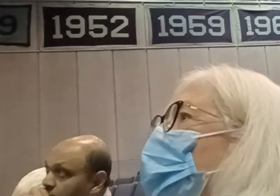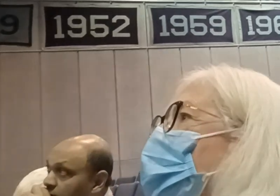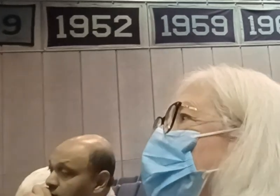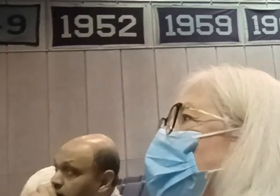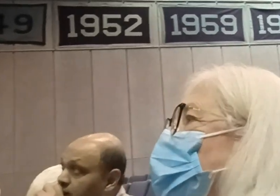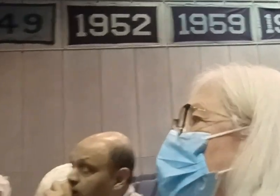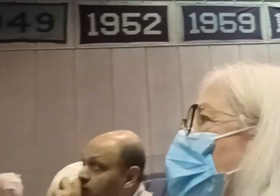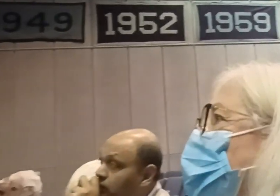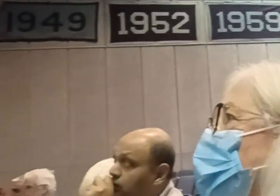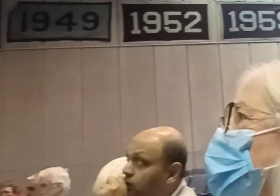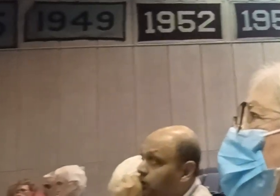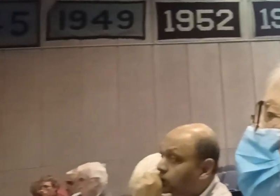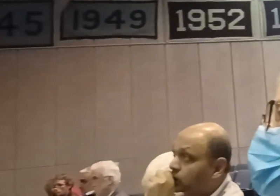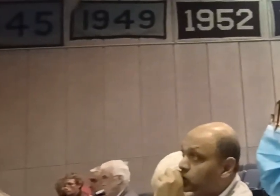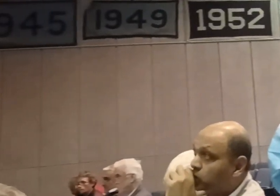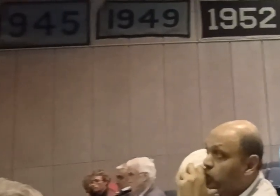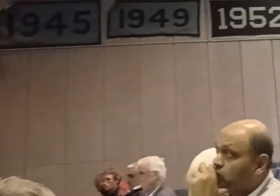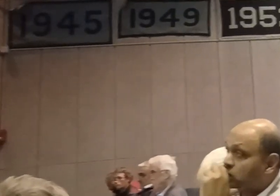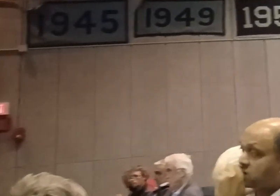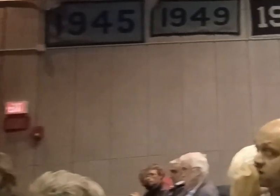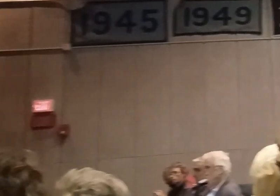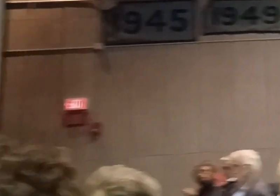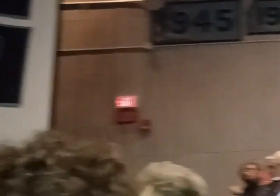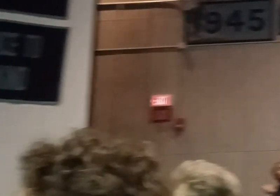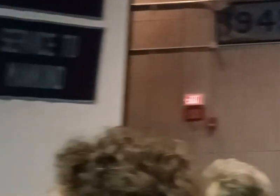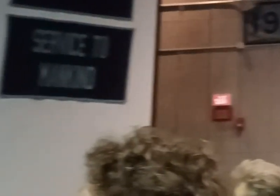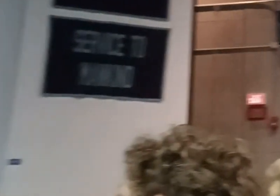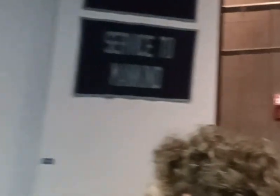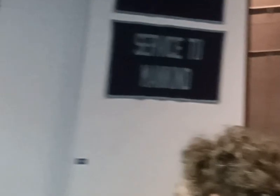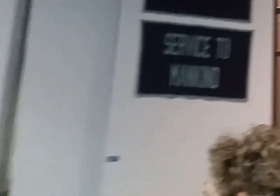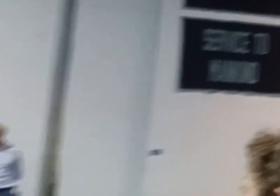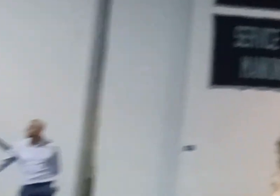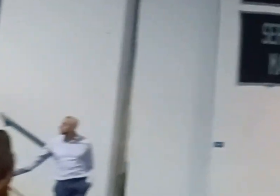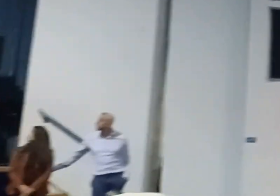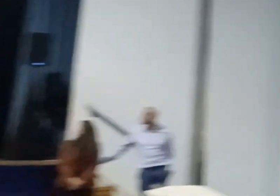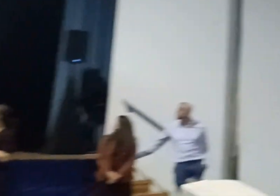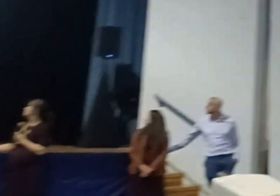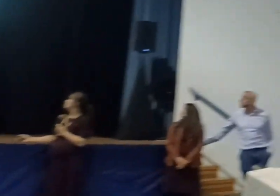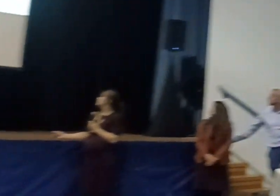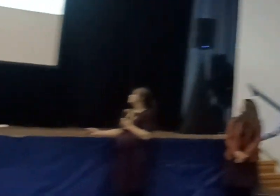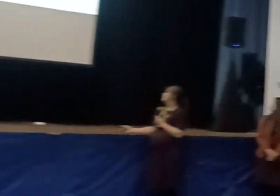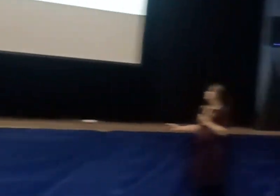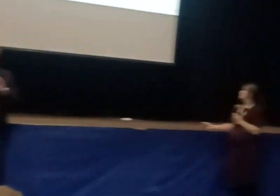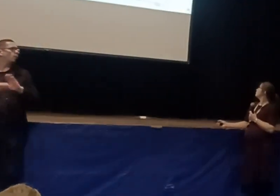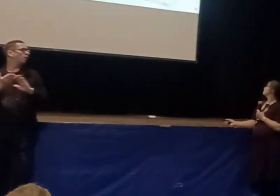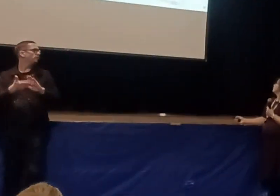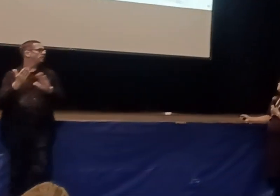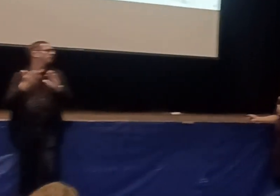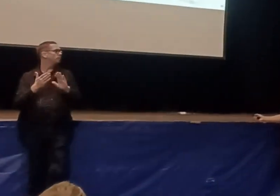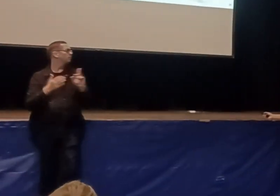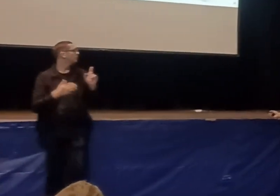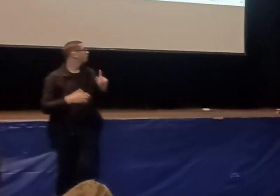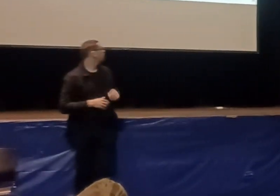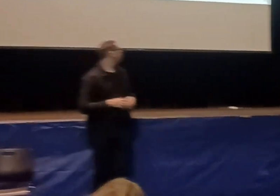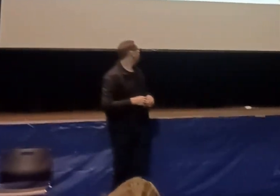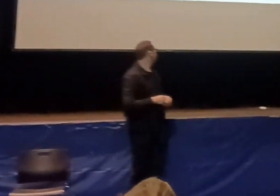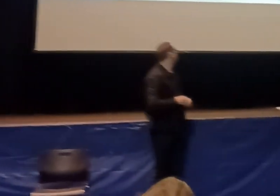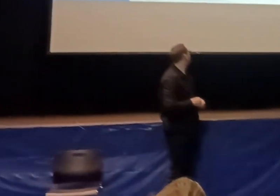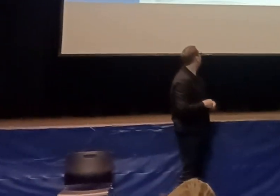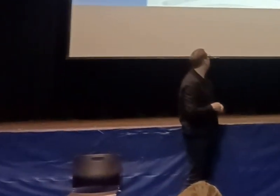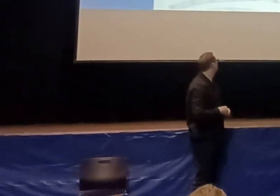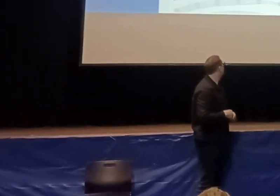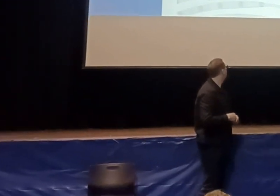yard drawing, the Public Works Department drawing, that one. And then you